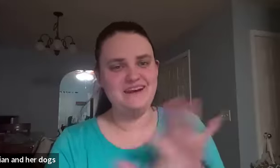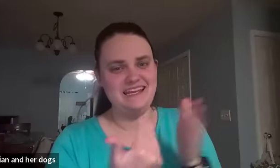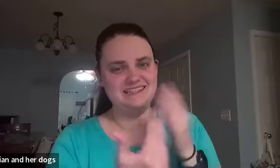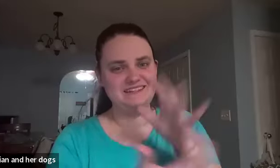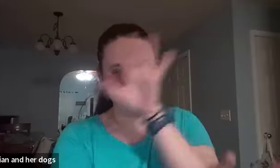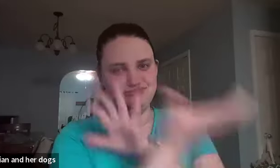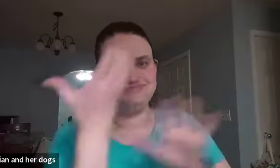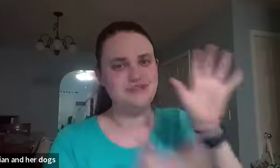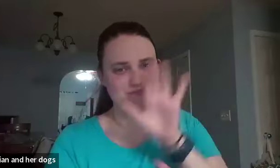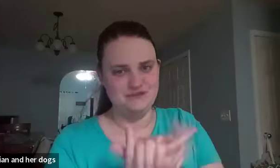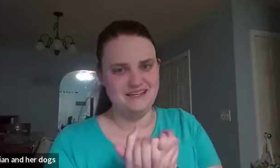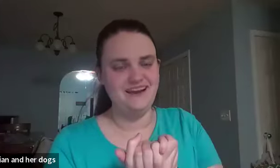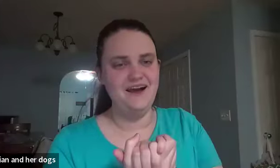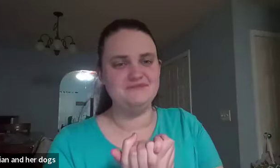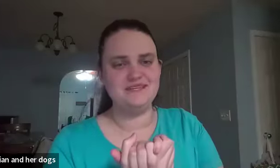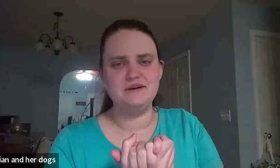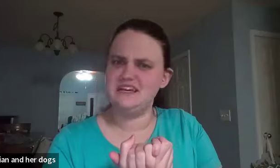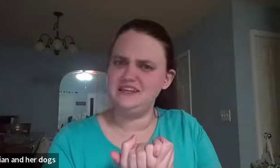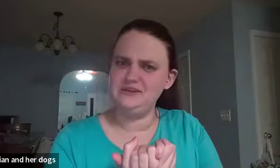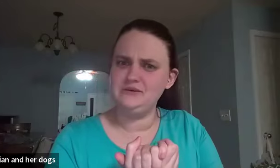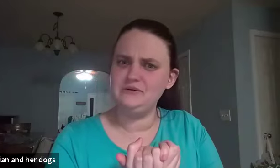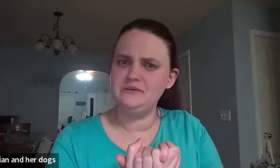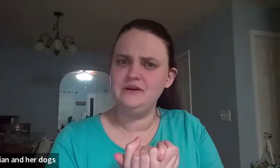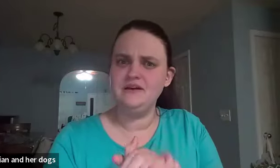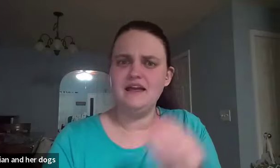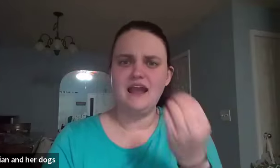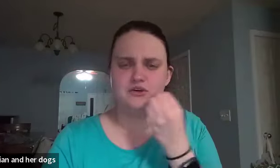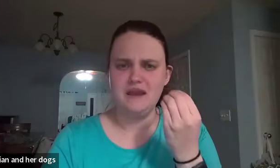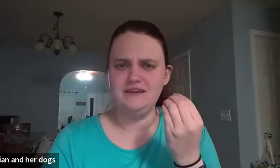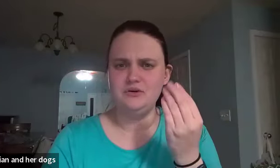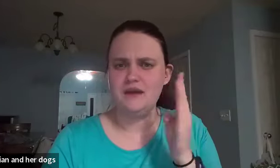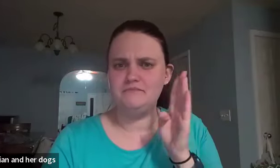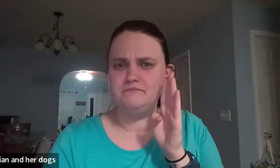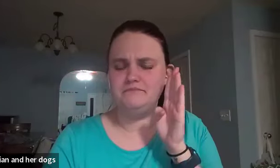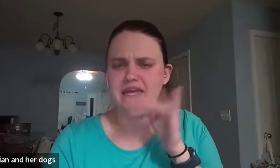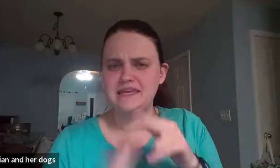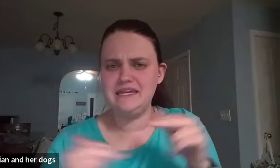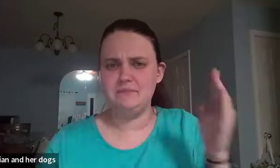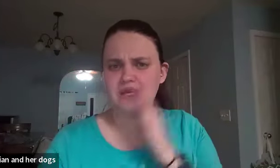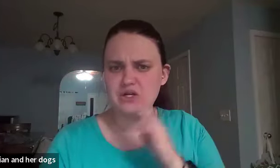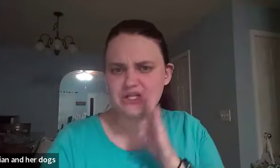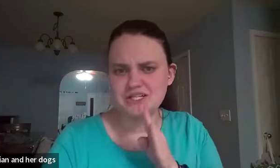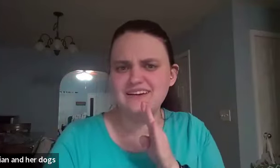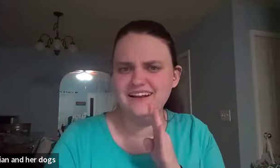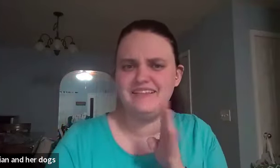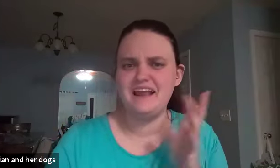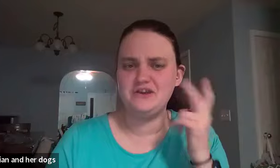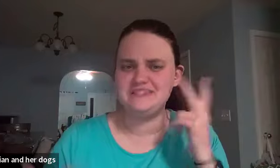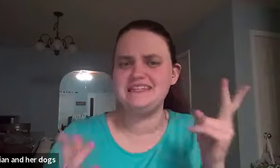very easily confusing. Someone saying you had bacon and beer. Like I could see